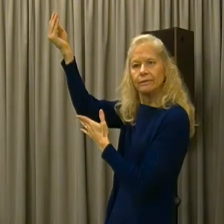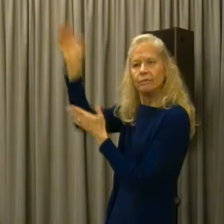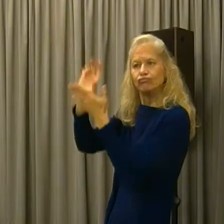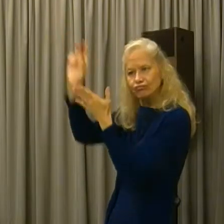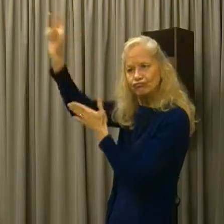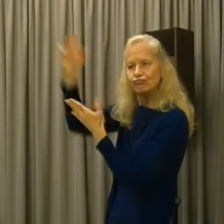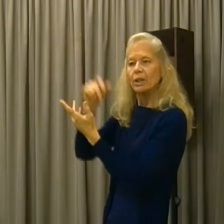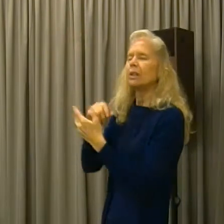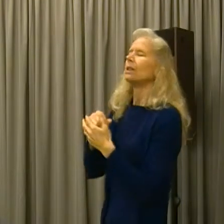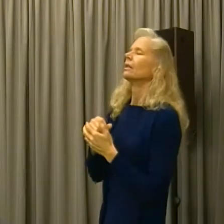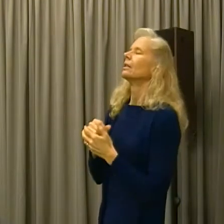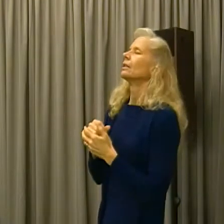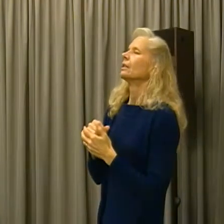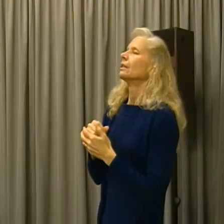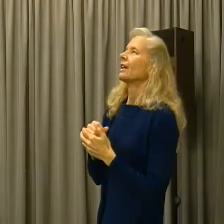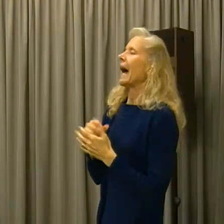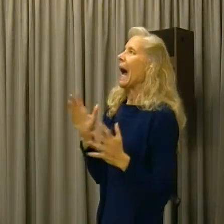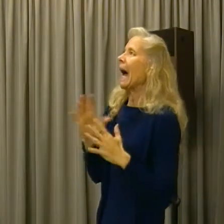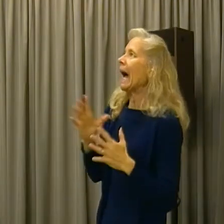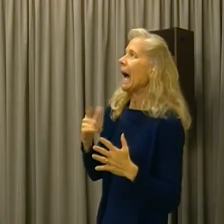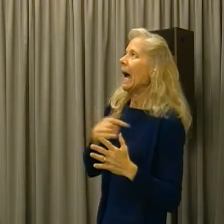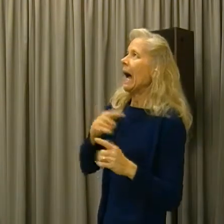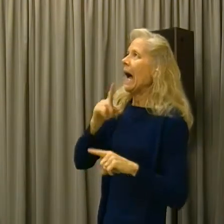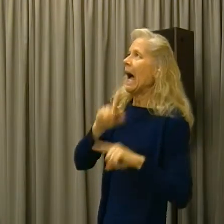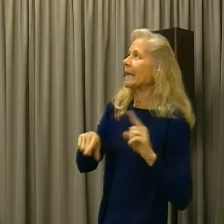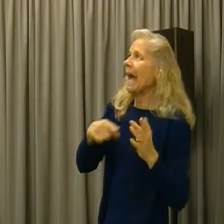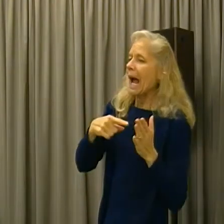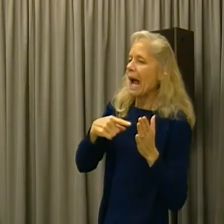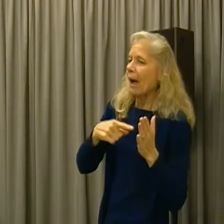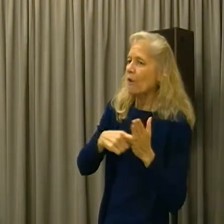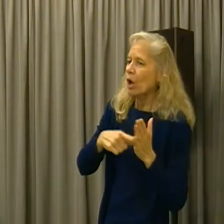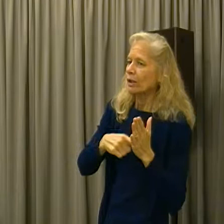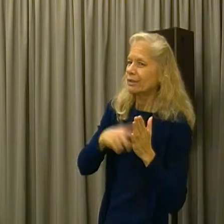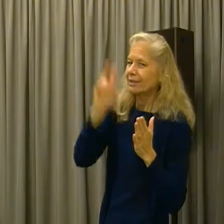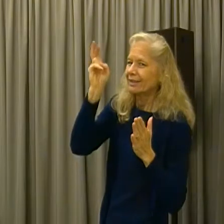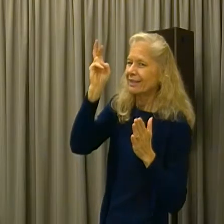faith. You trust God's word, the correction of God's word.